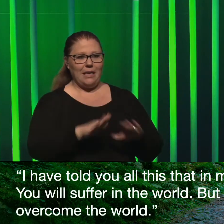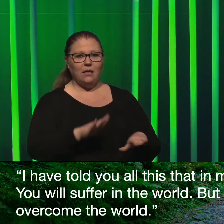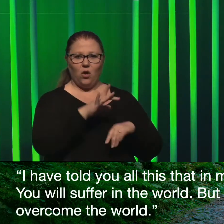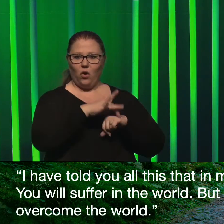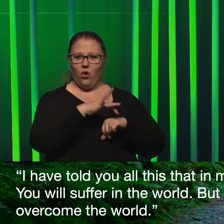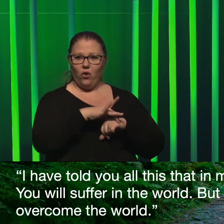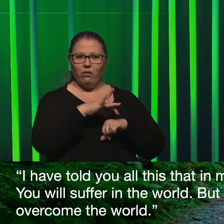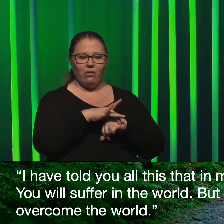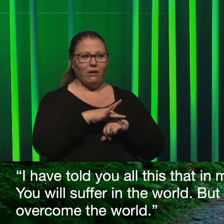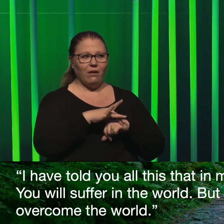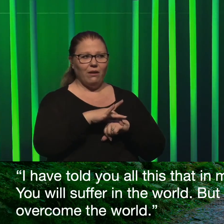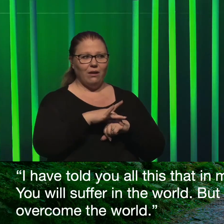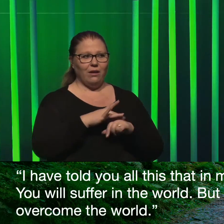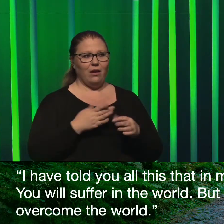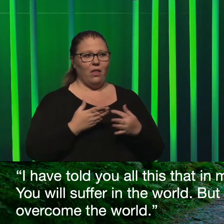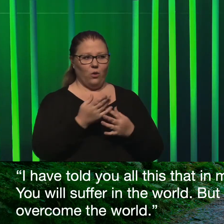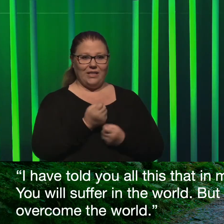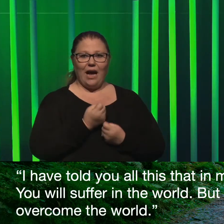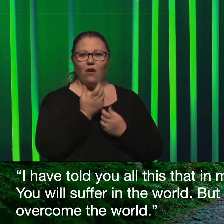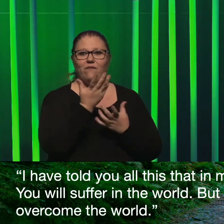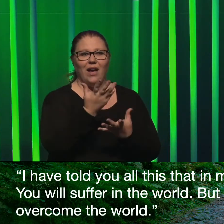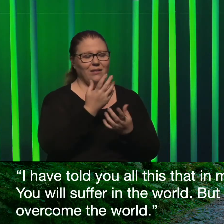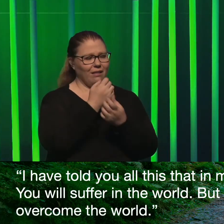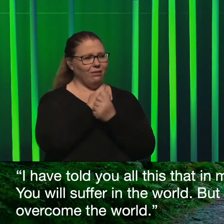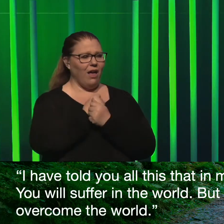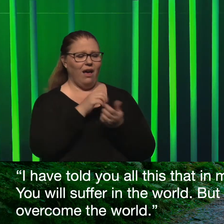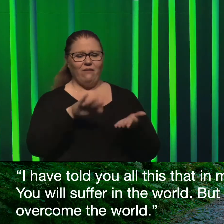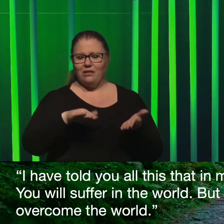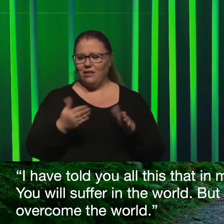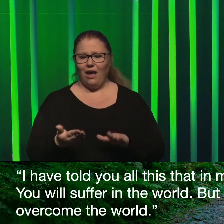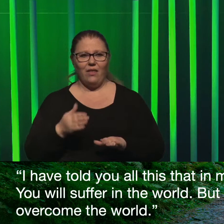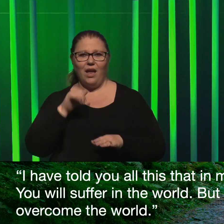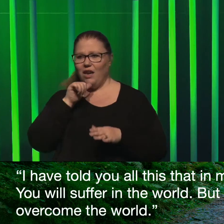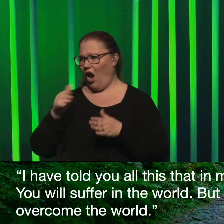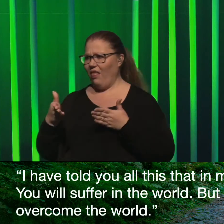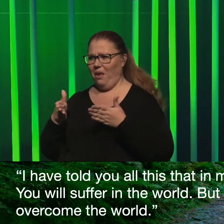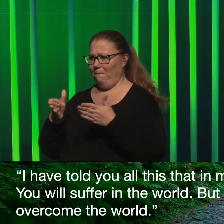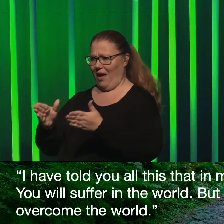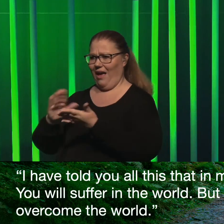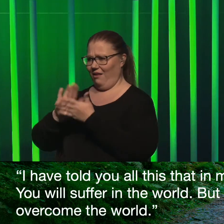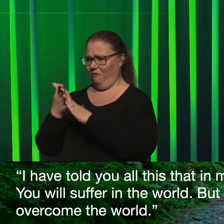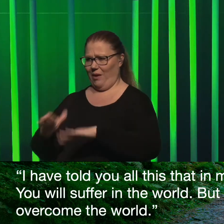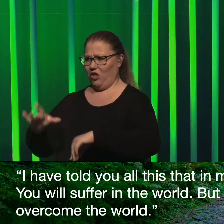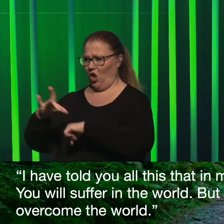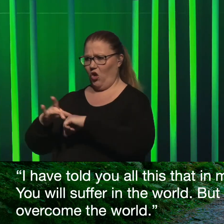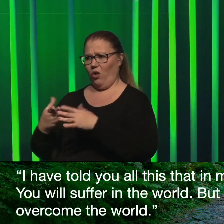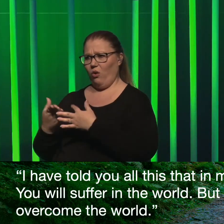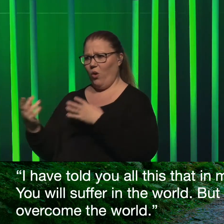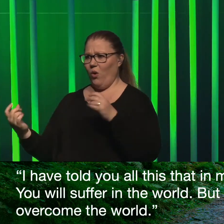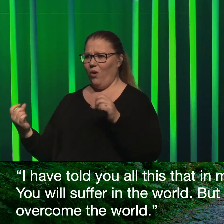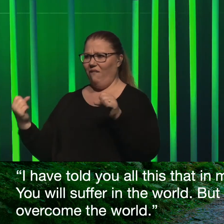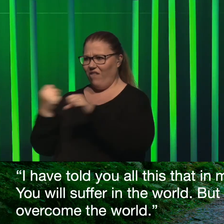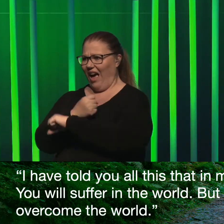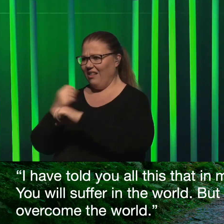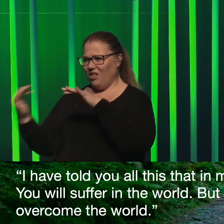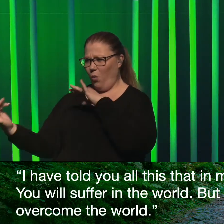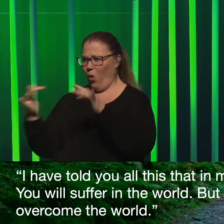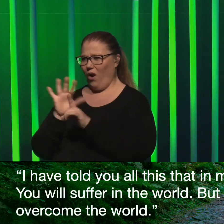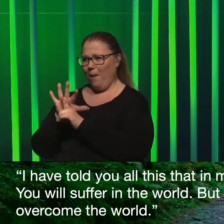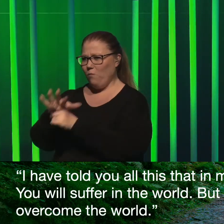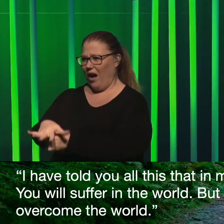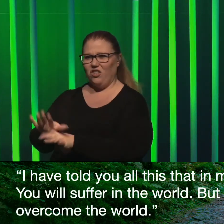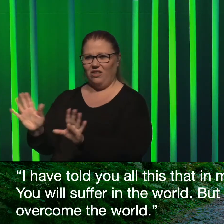earth through sacrifice and love and death, not the path of peace on earth through violence and war and oppression.